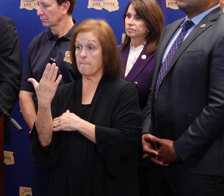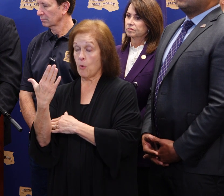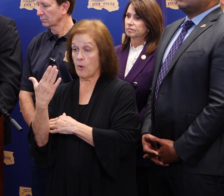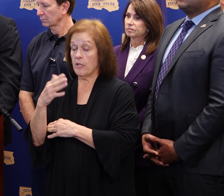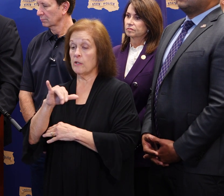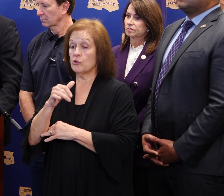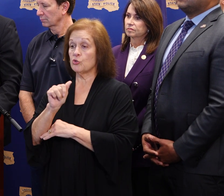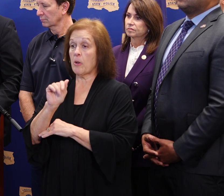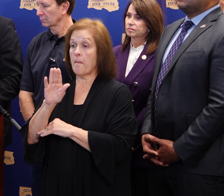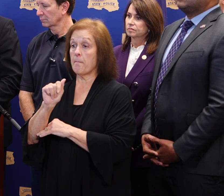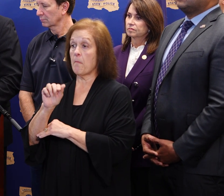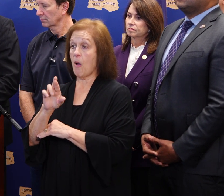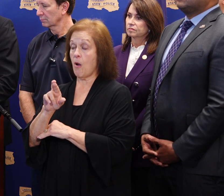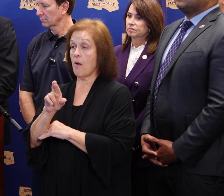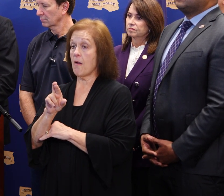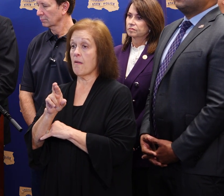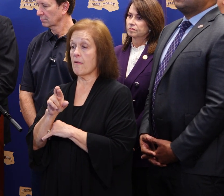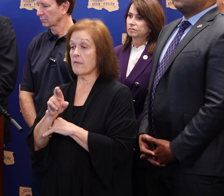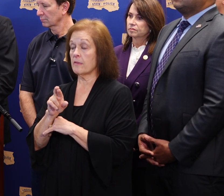Jabbar